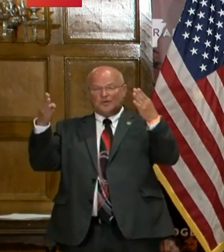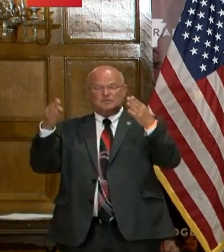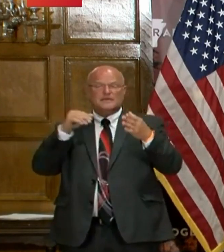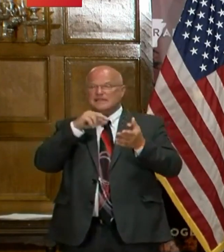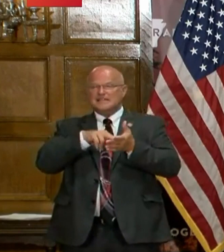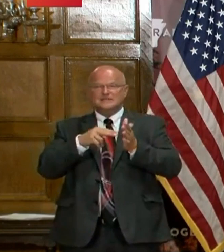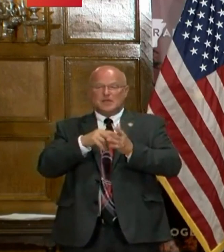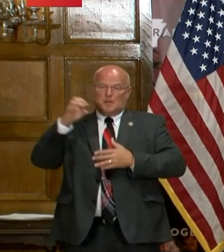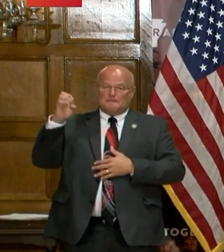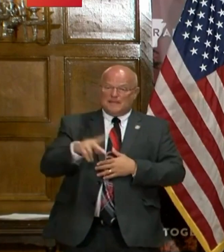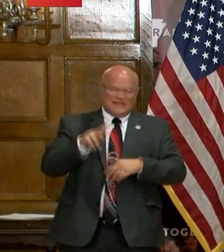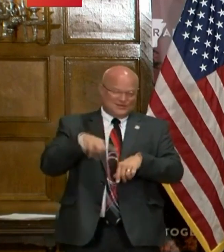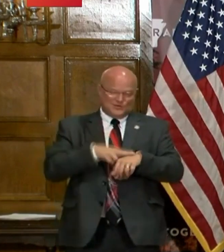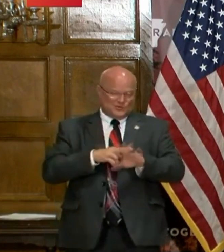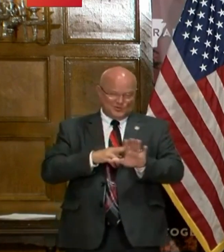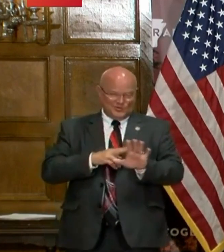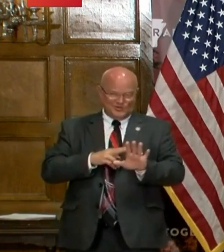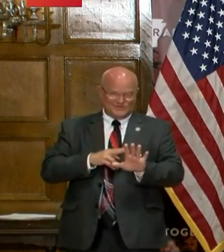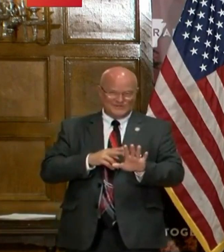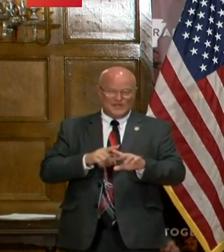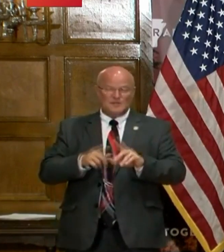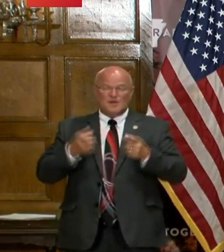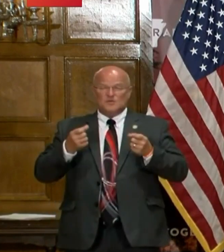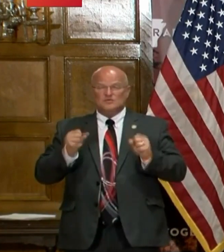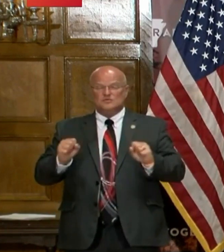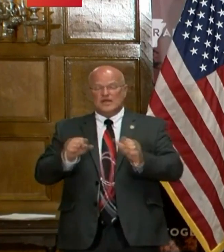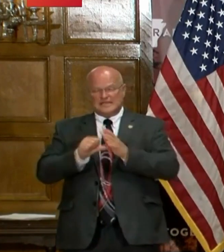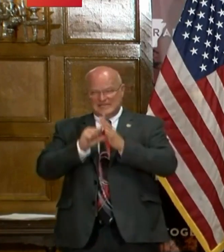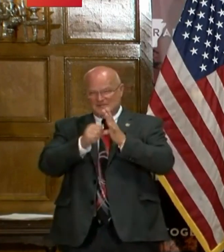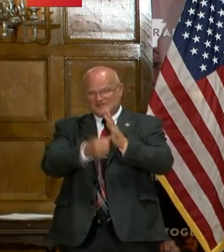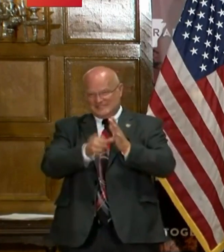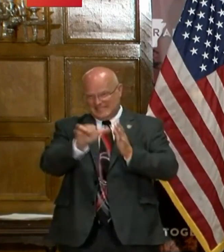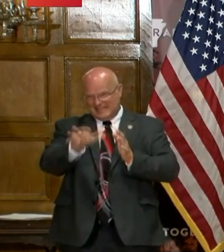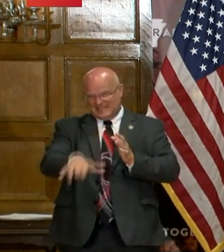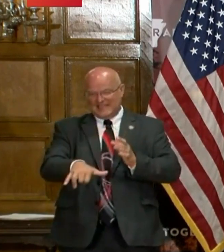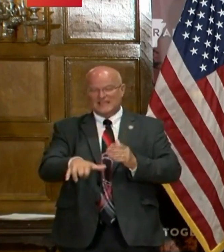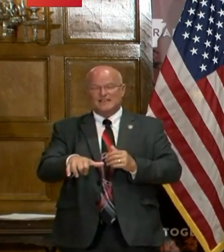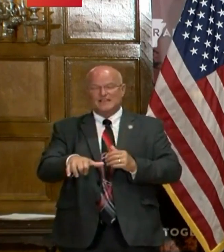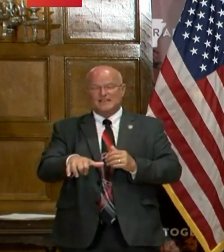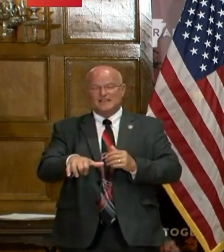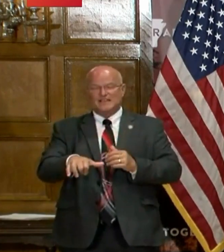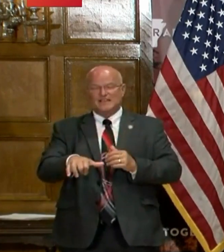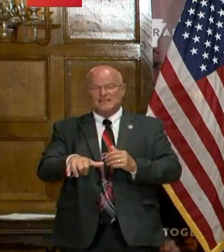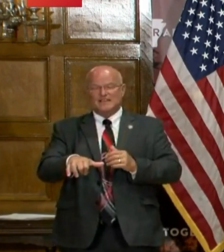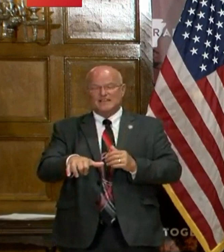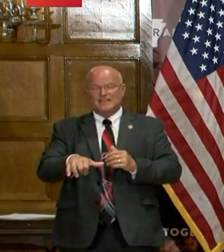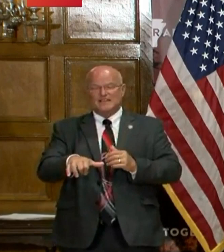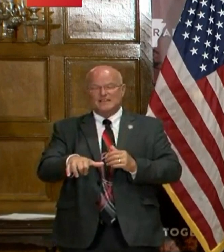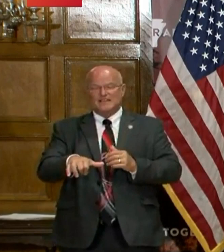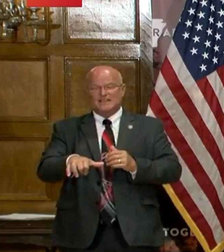that. Wherever we are in this pandemic, we need everybody to wear their masks.